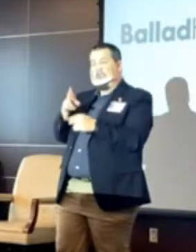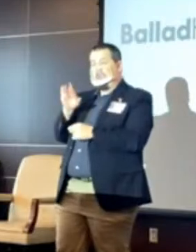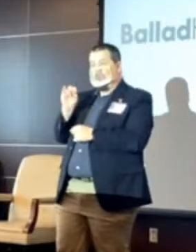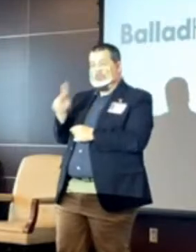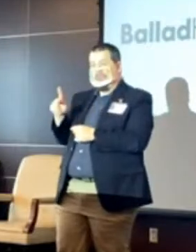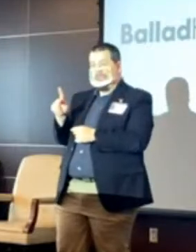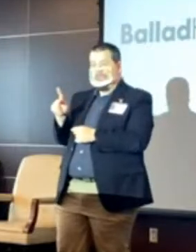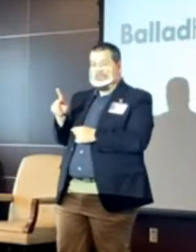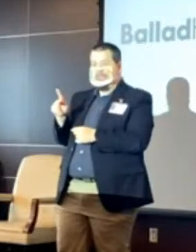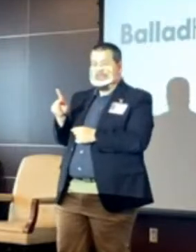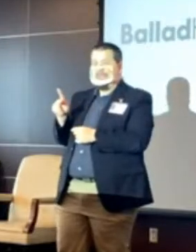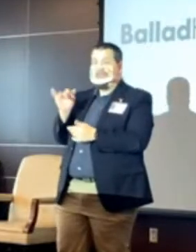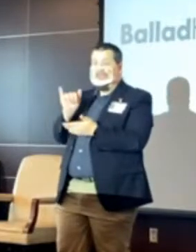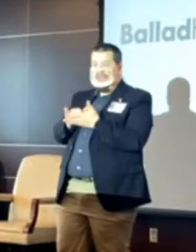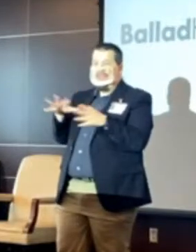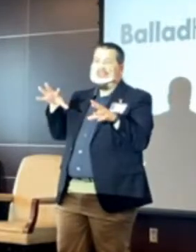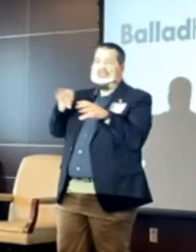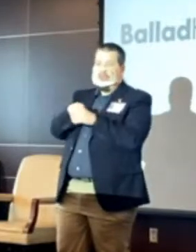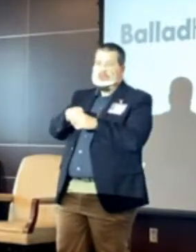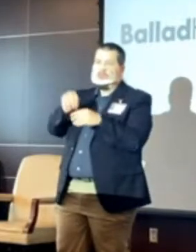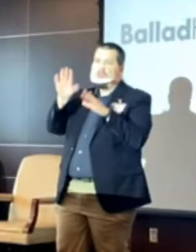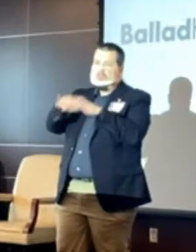that concludes children.